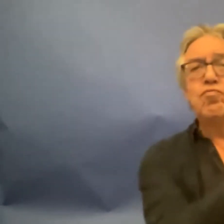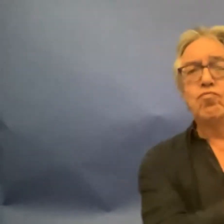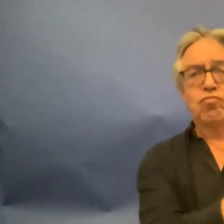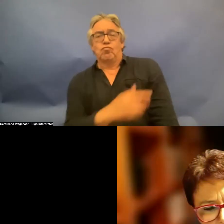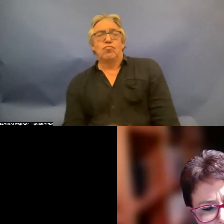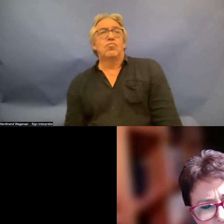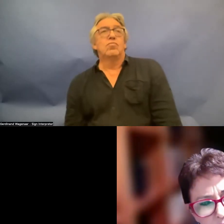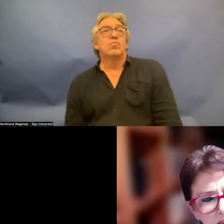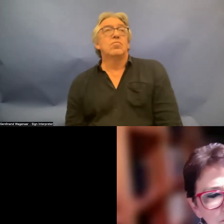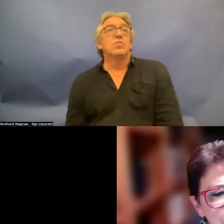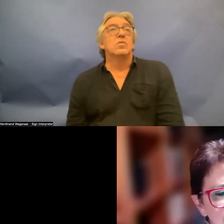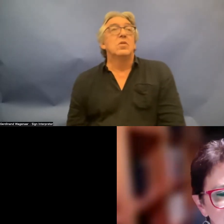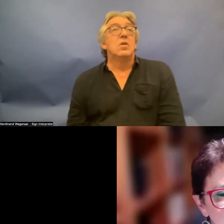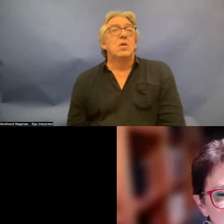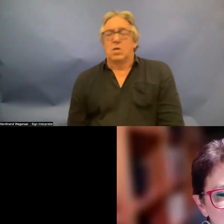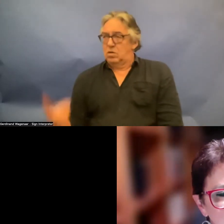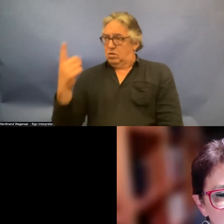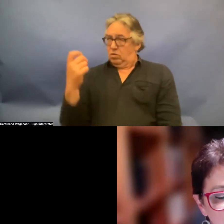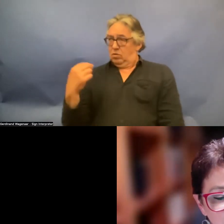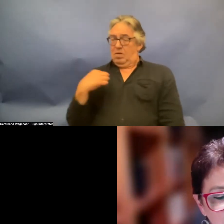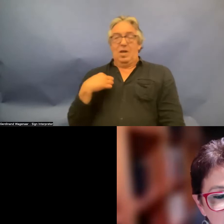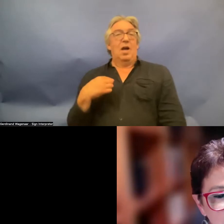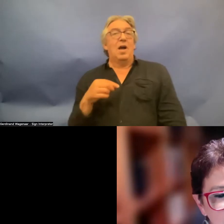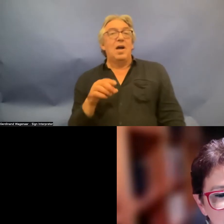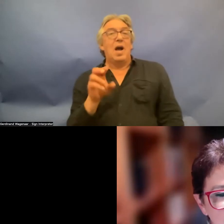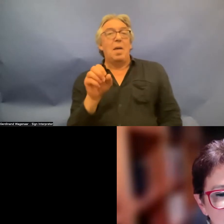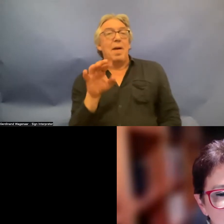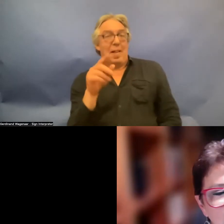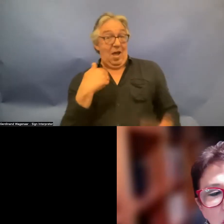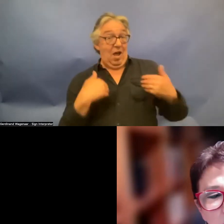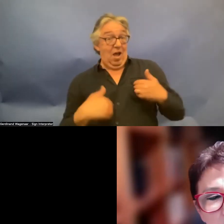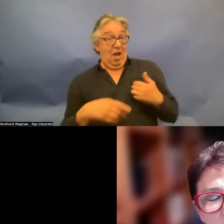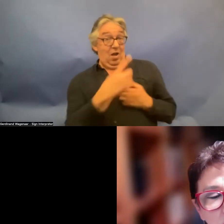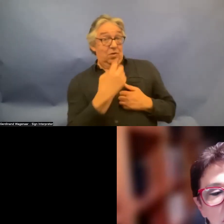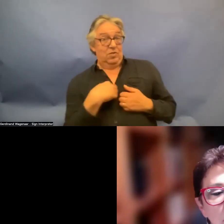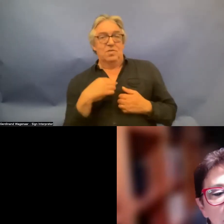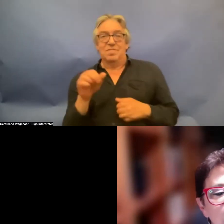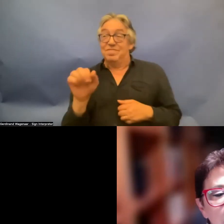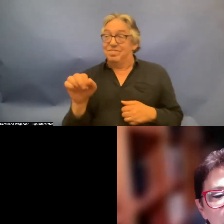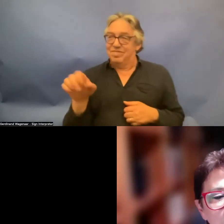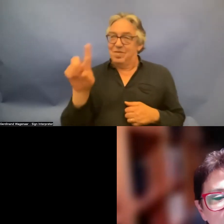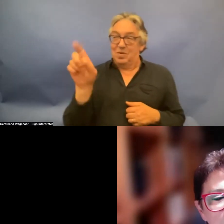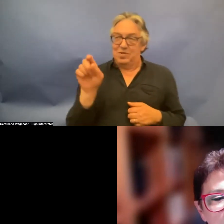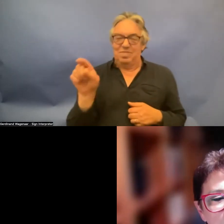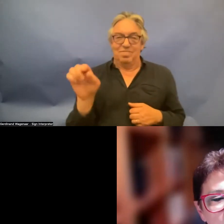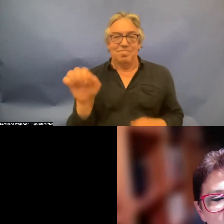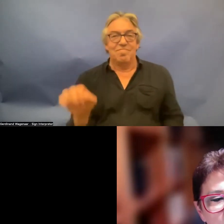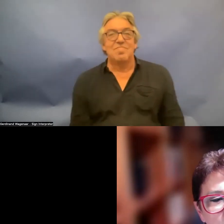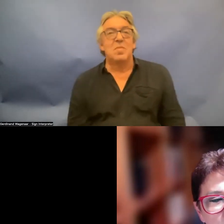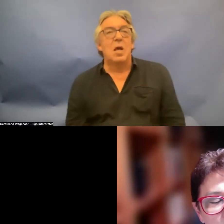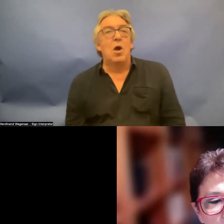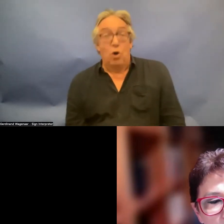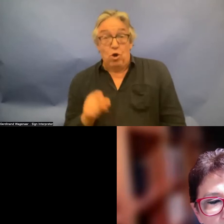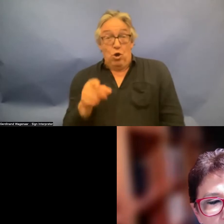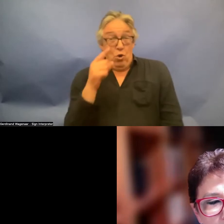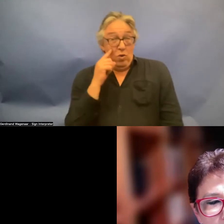It is a question for me? Well, yes, I do. The question I have for you is, do you think the committee can take